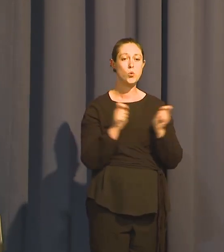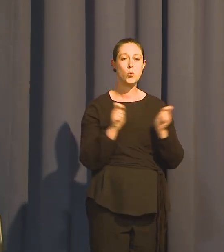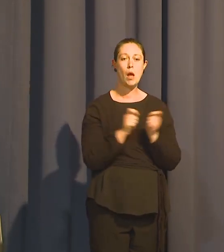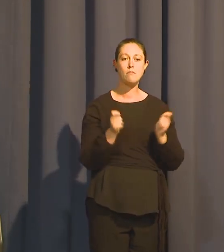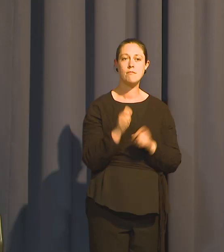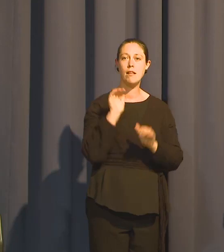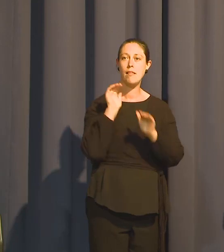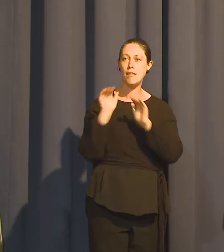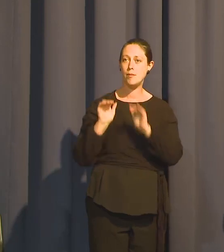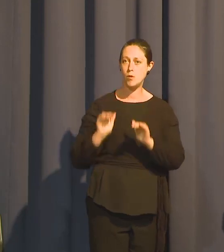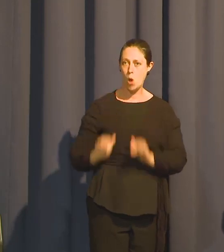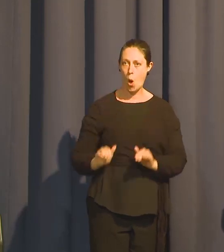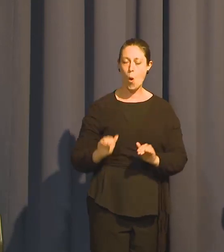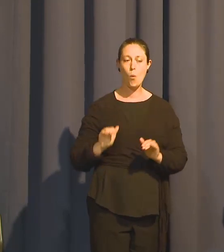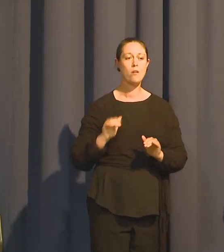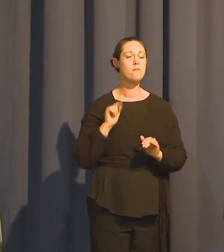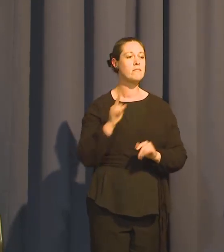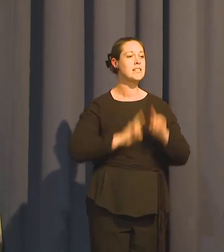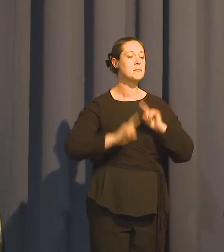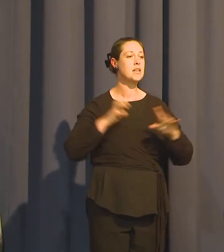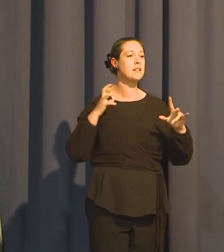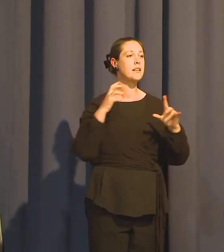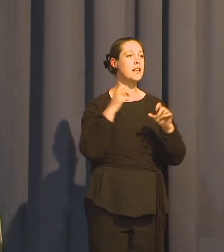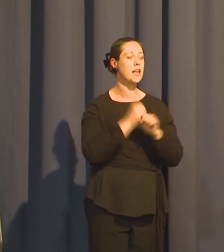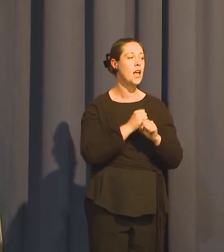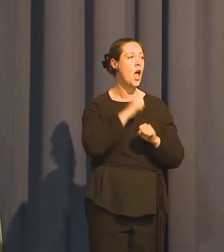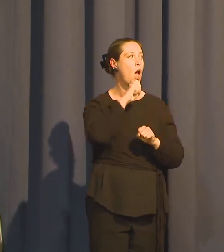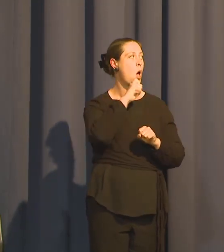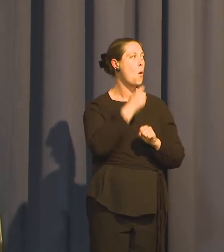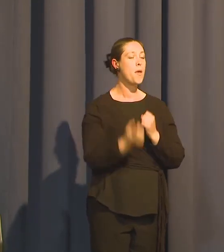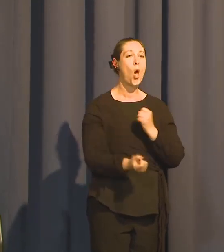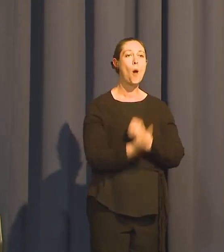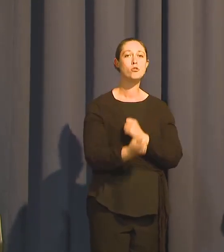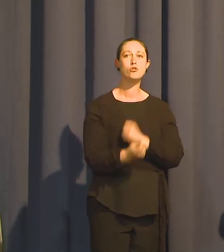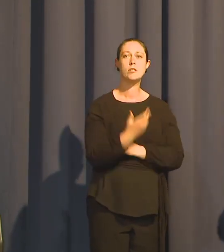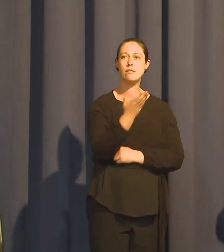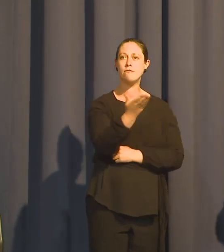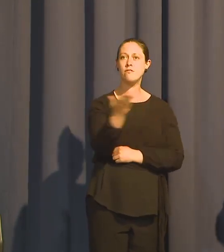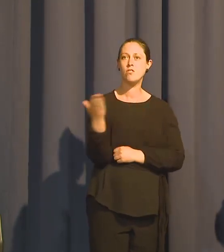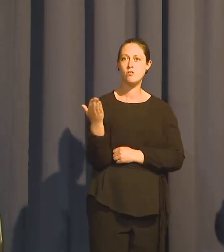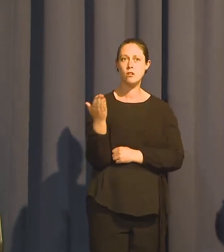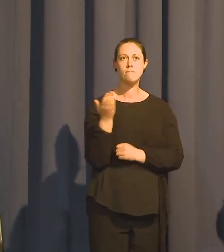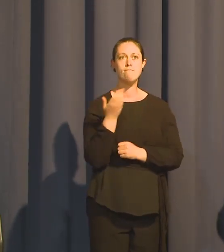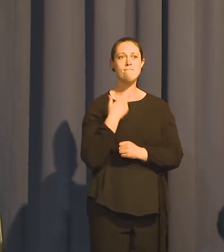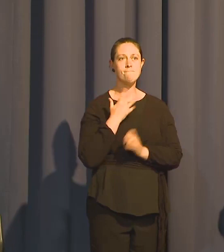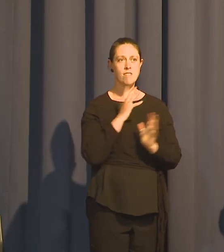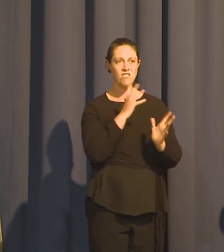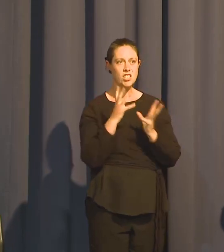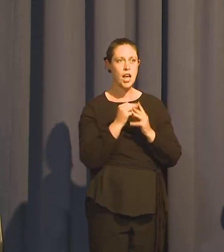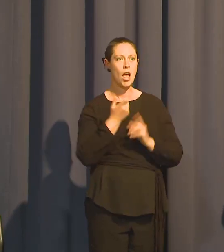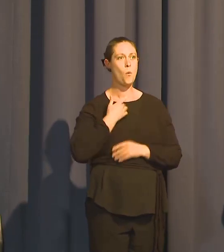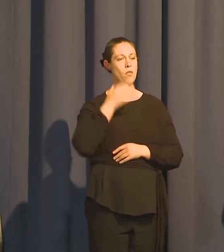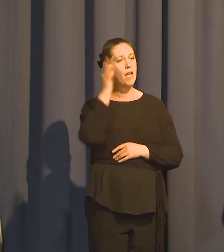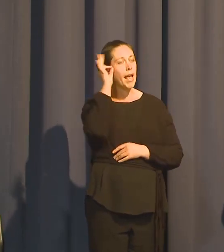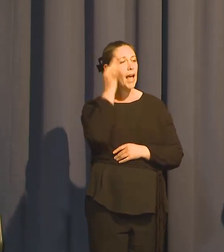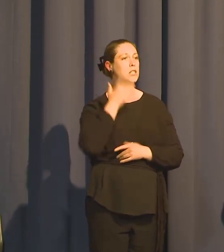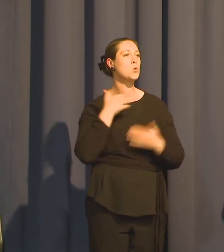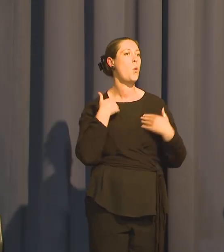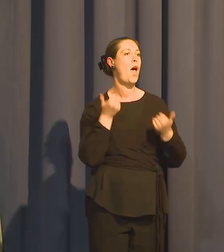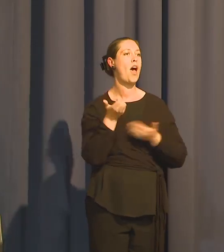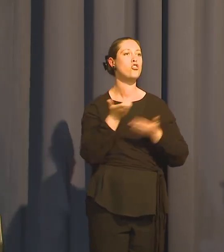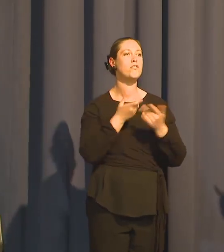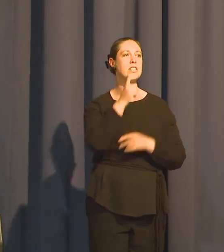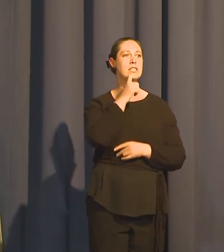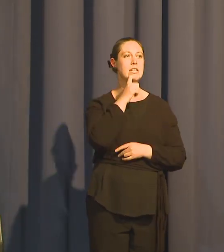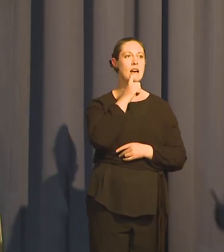know that at the conclusion of this meeting, there'll be an opportunity for you to have a chat with council and health services staff in